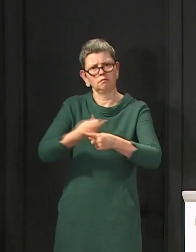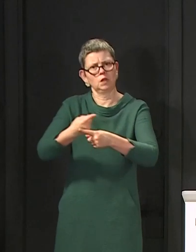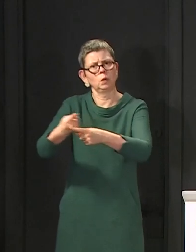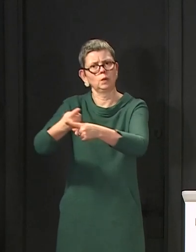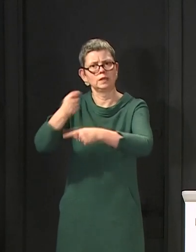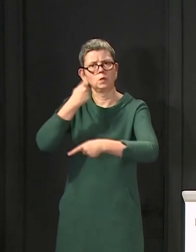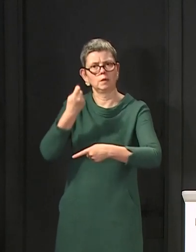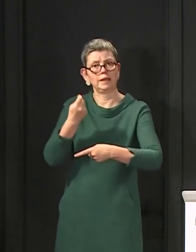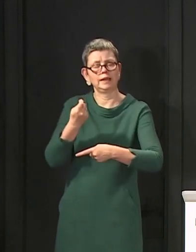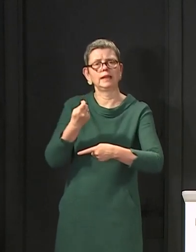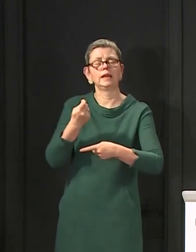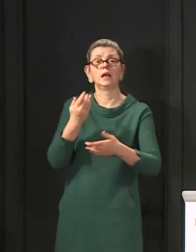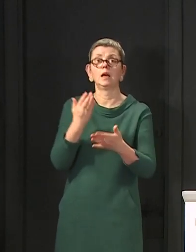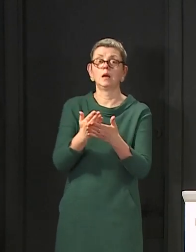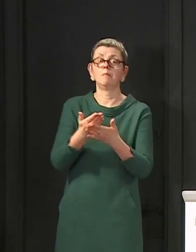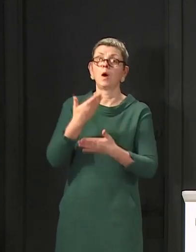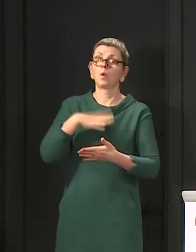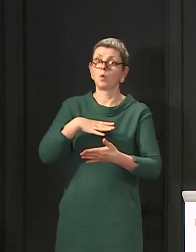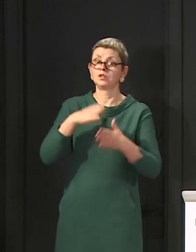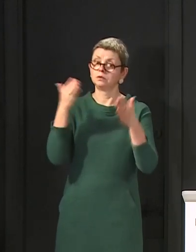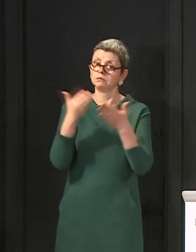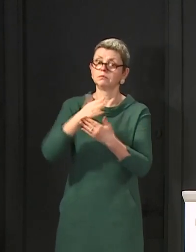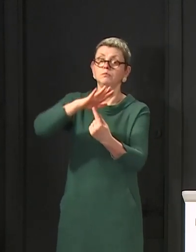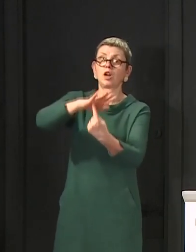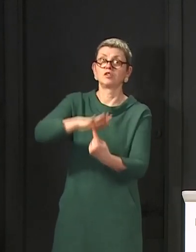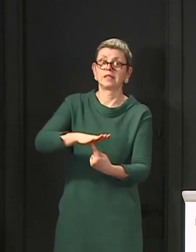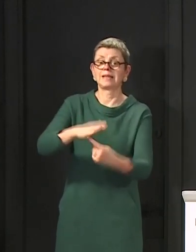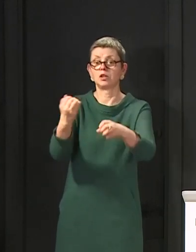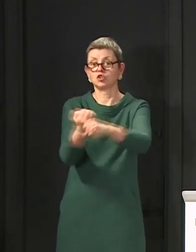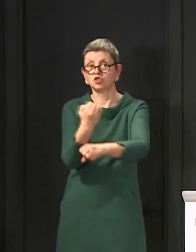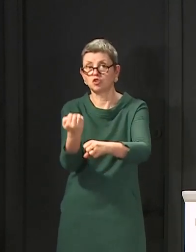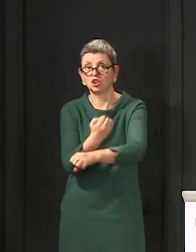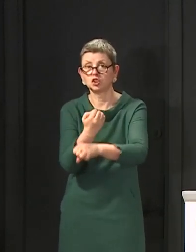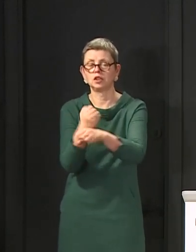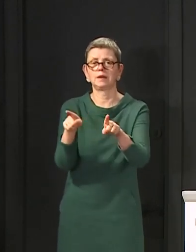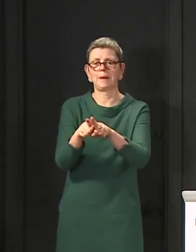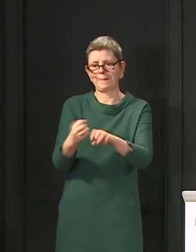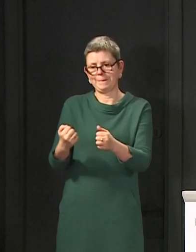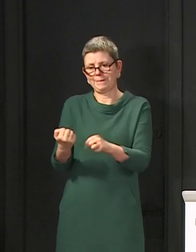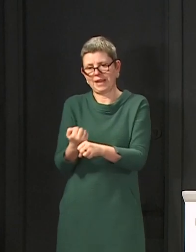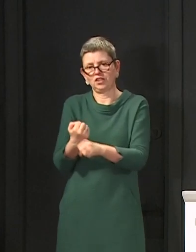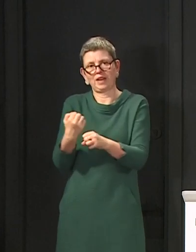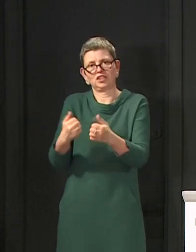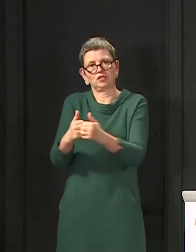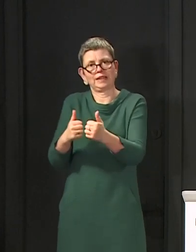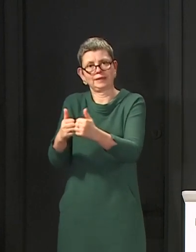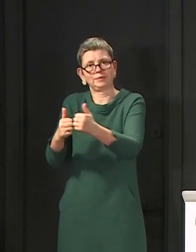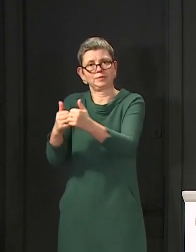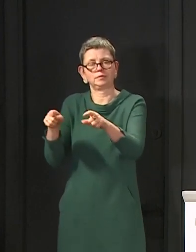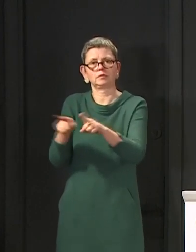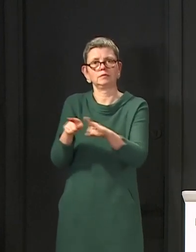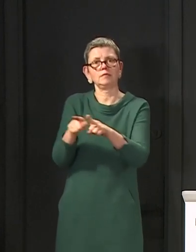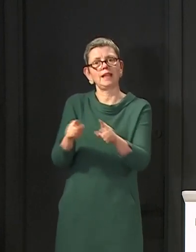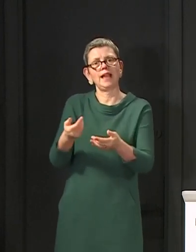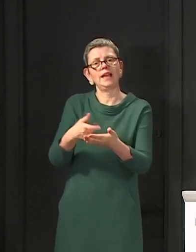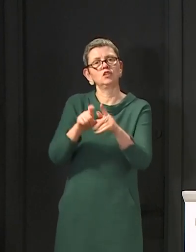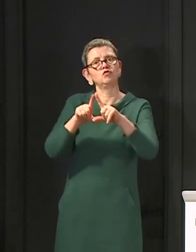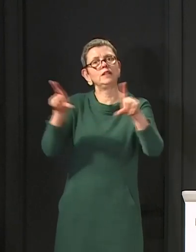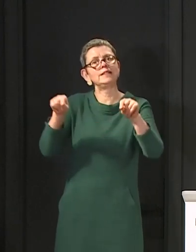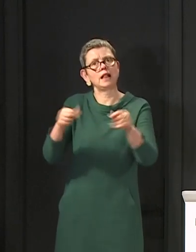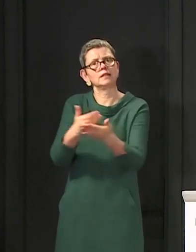give guidance and visibility to the construction, manufacturing and retail sectors. Lastly, in areas which are